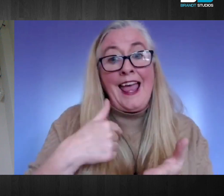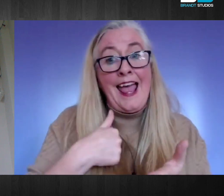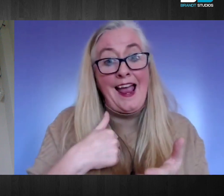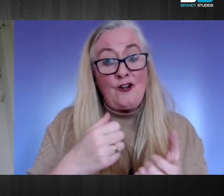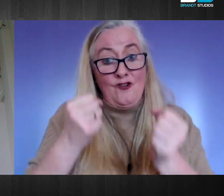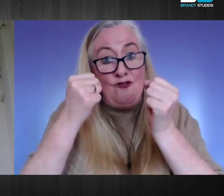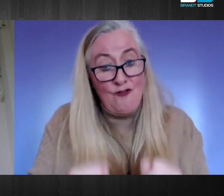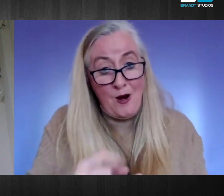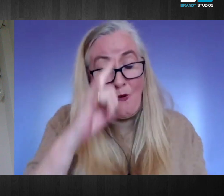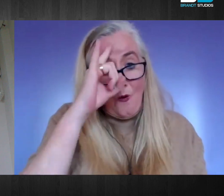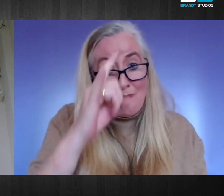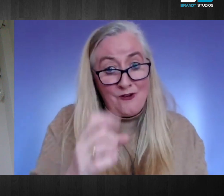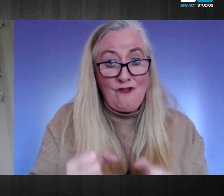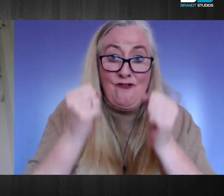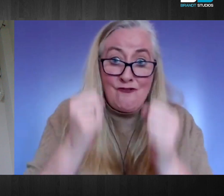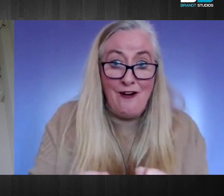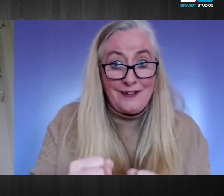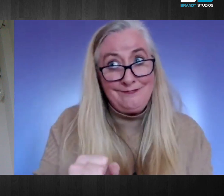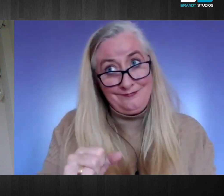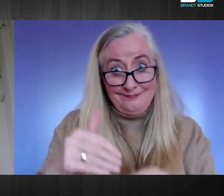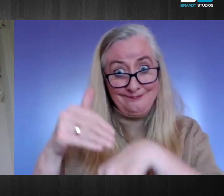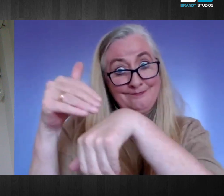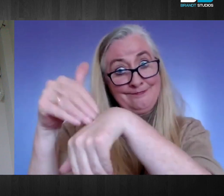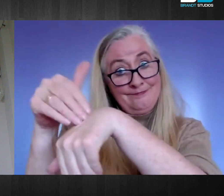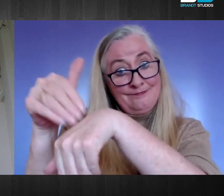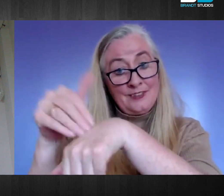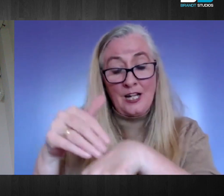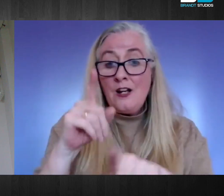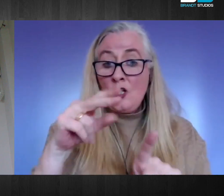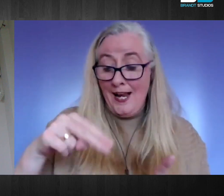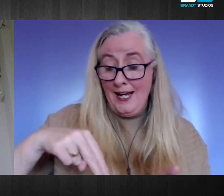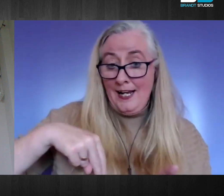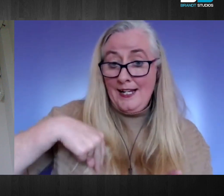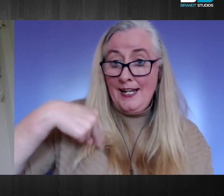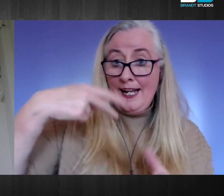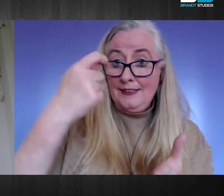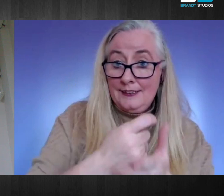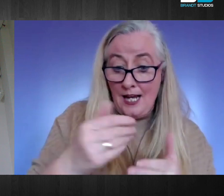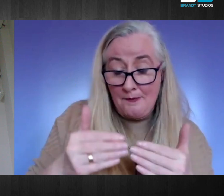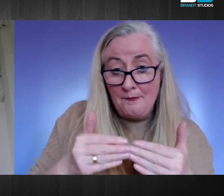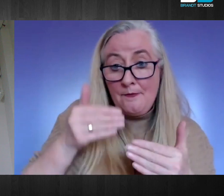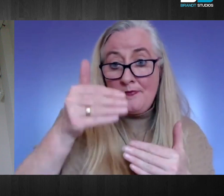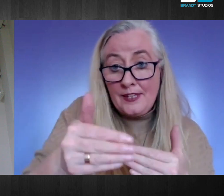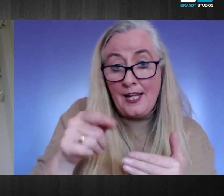stronger recommendation, that for the next tranche of awards, that they would assign significant weight